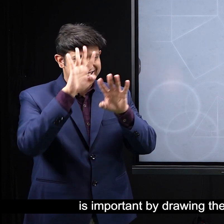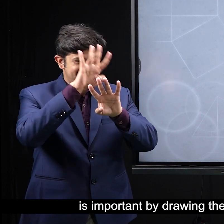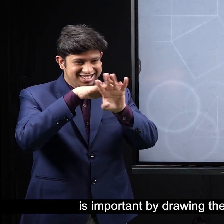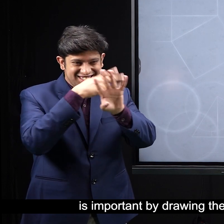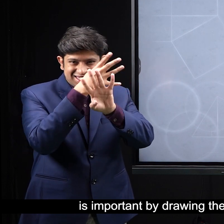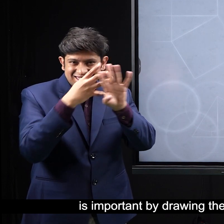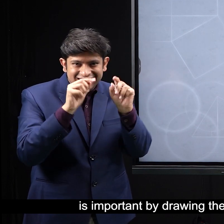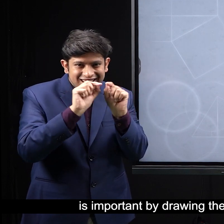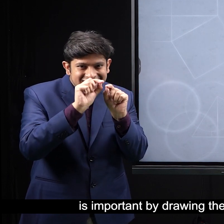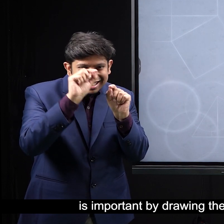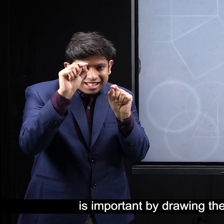polynomials.